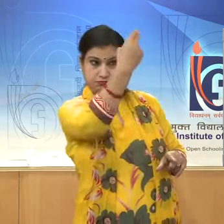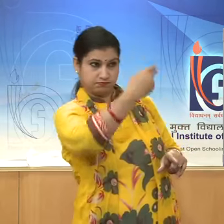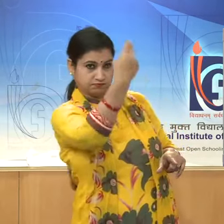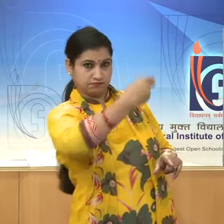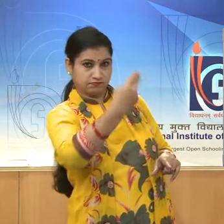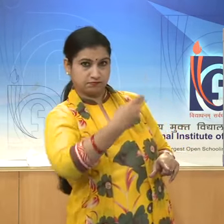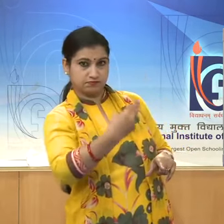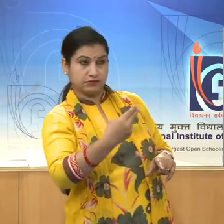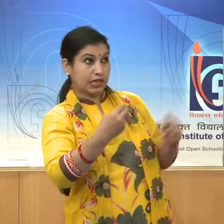artificial light